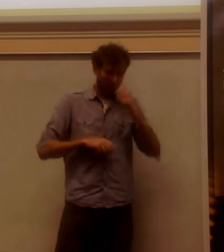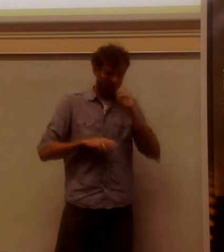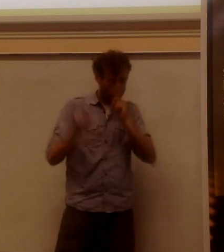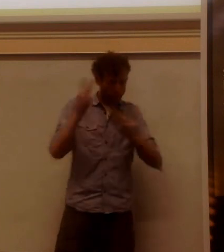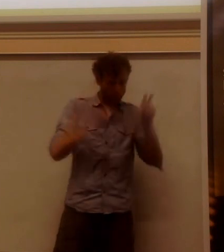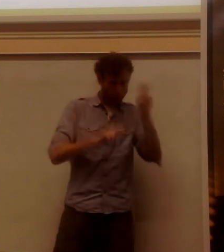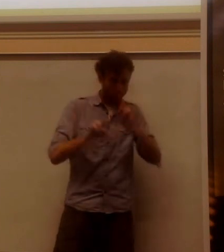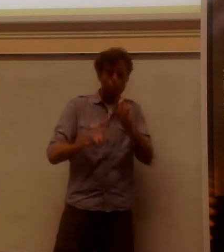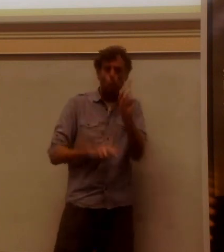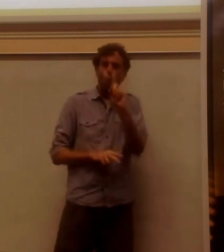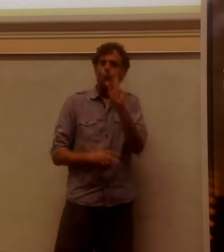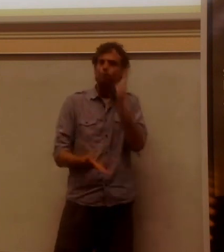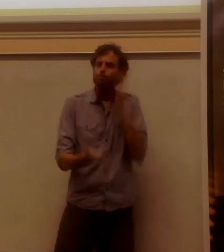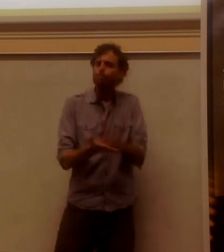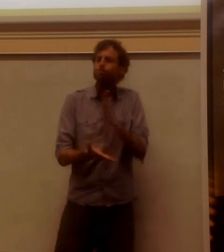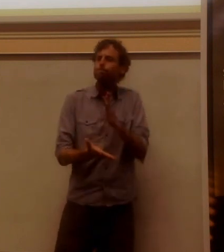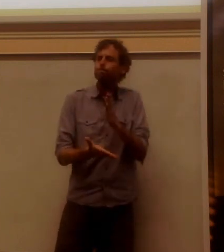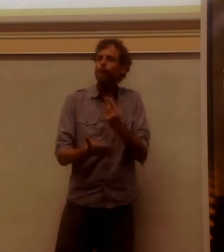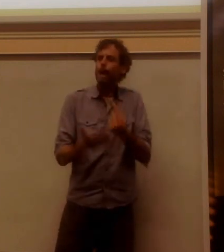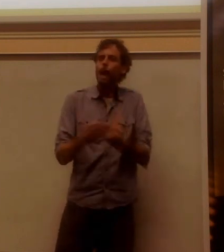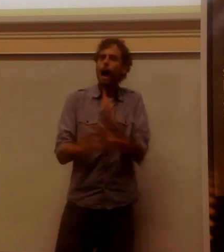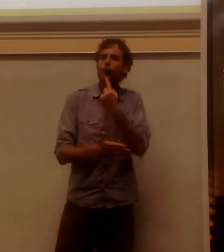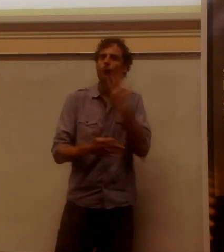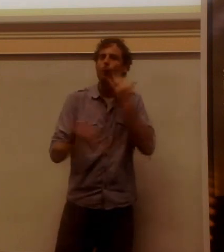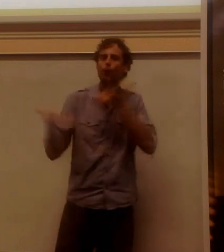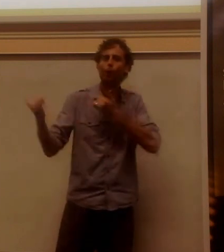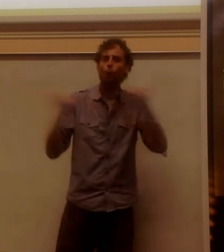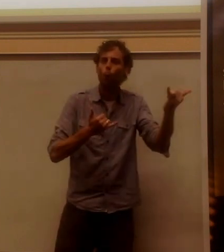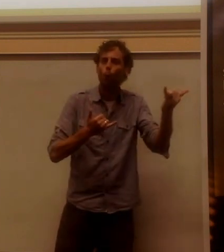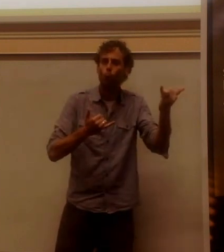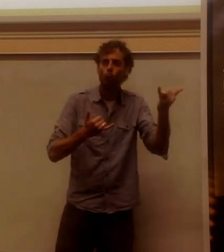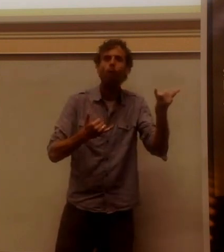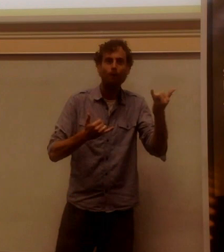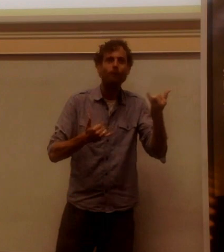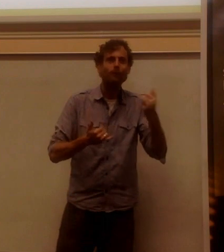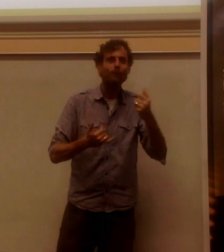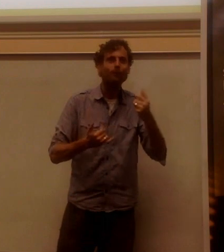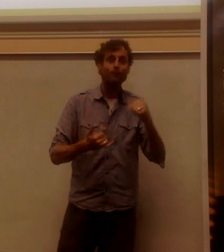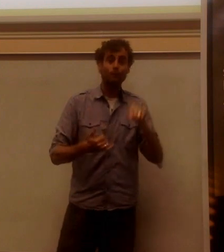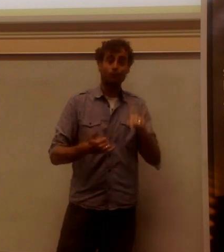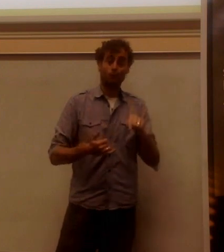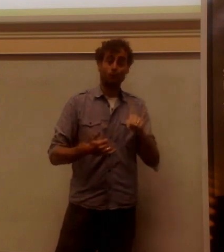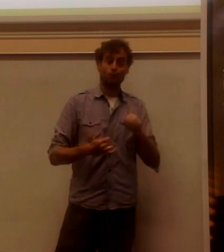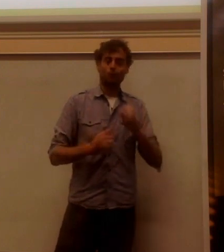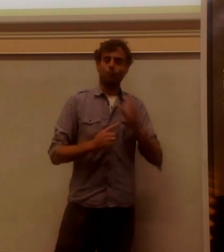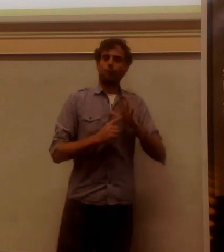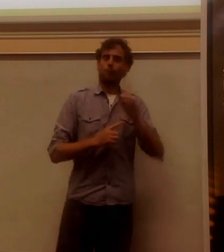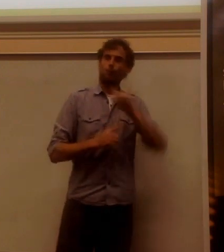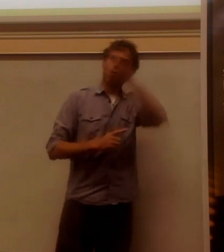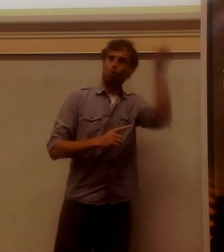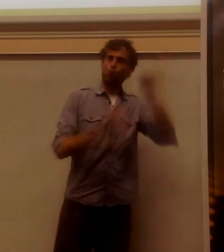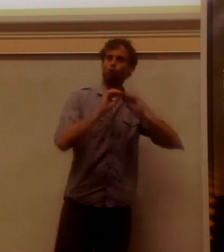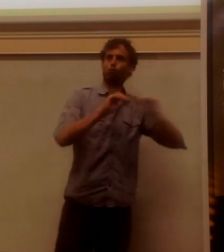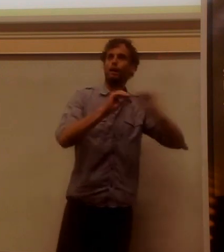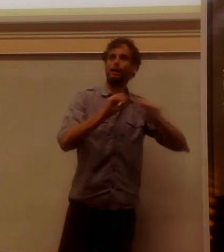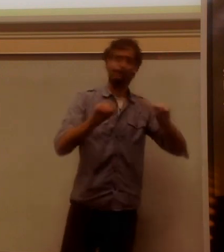made. So as a researcher, it was a rich opportunity for us to actually analyse exactly what happened during